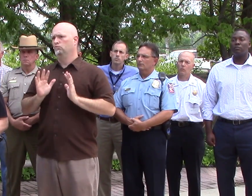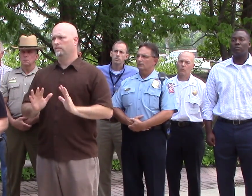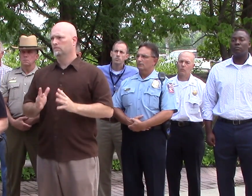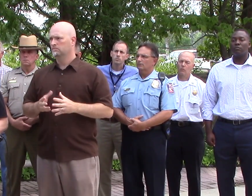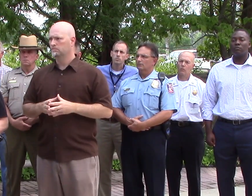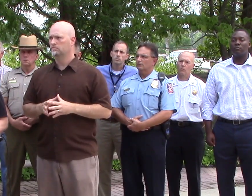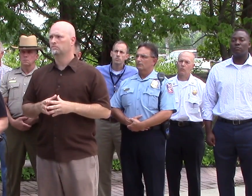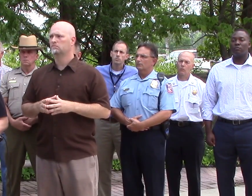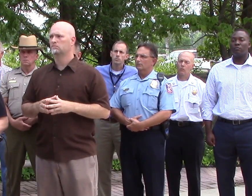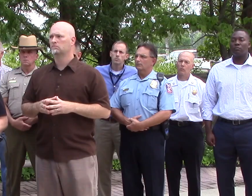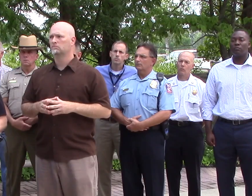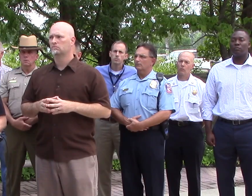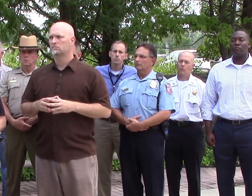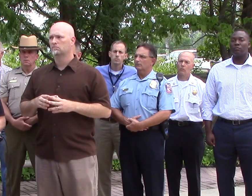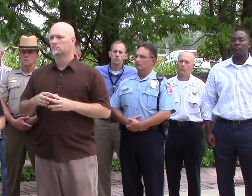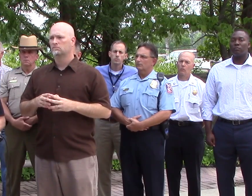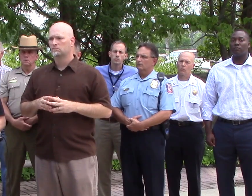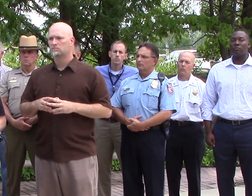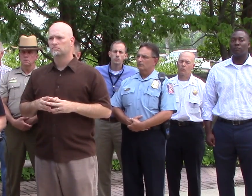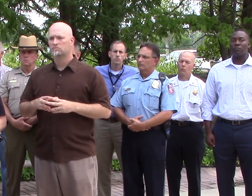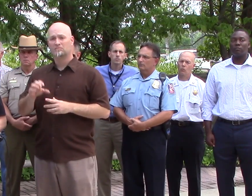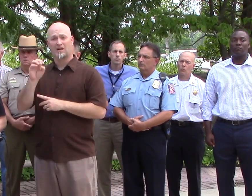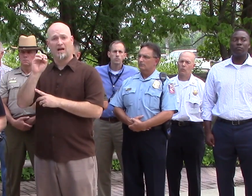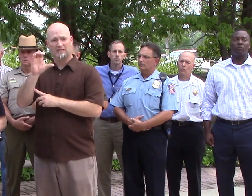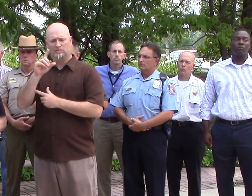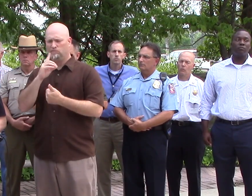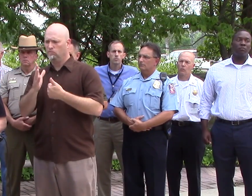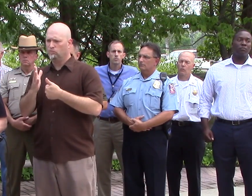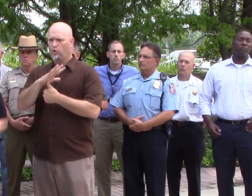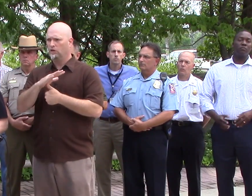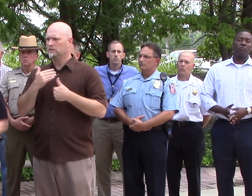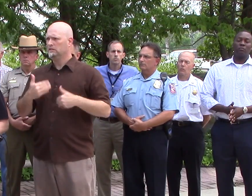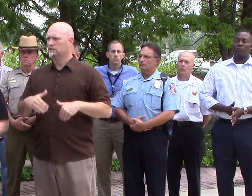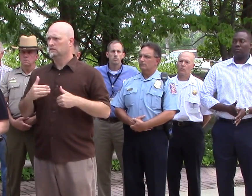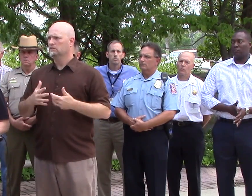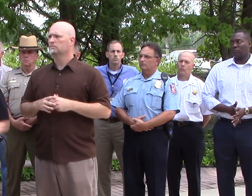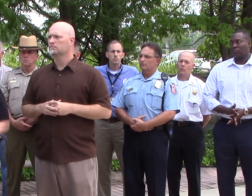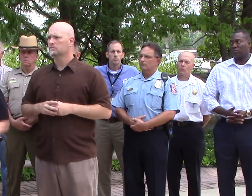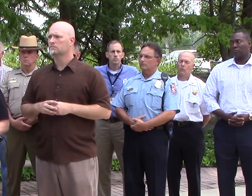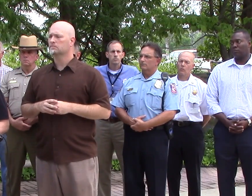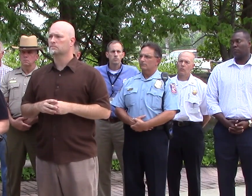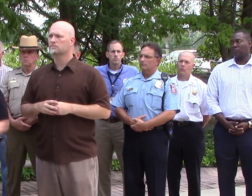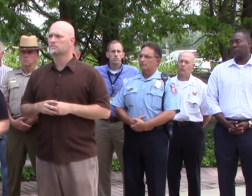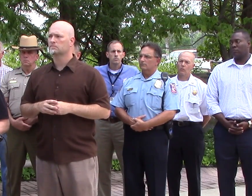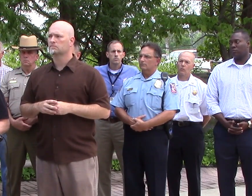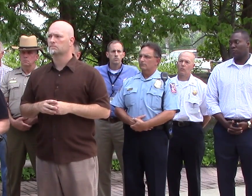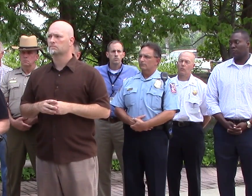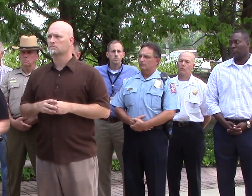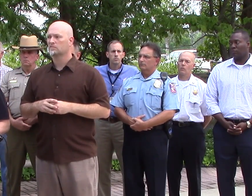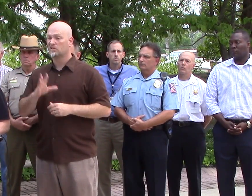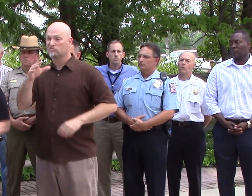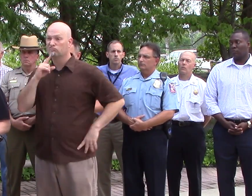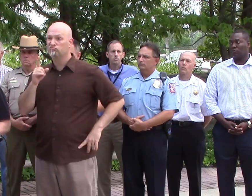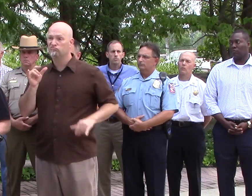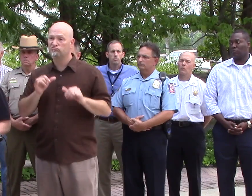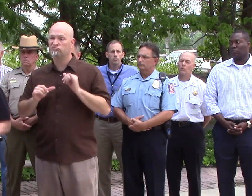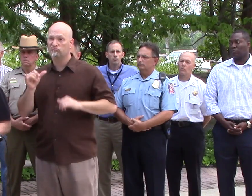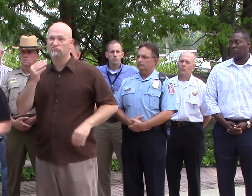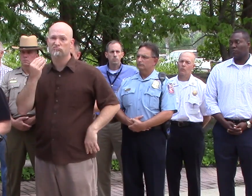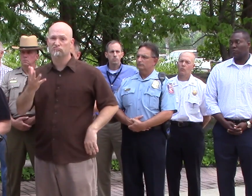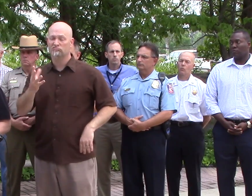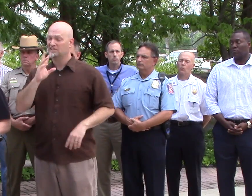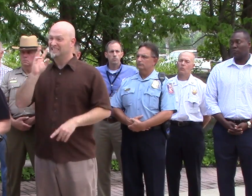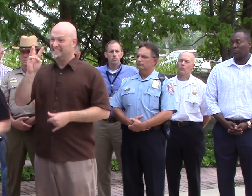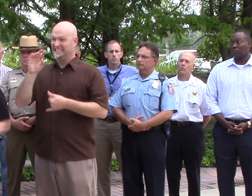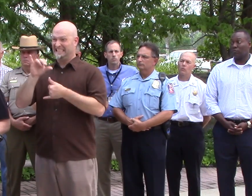Nearly 6 inches of rain fell between 7 p.m. and 9 p.m. yesterday. Roughly, that's